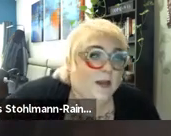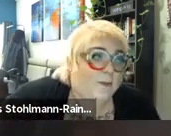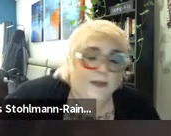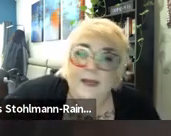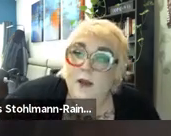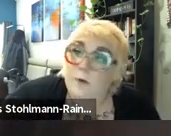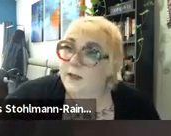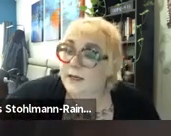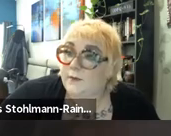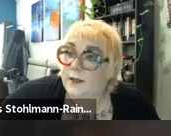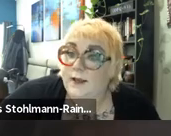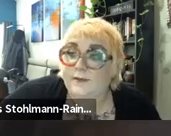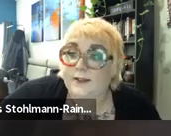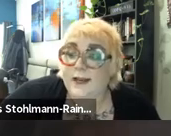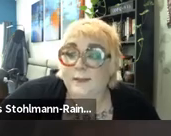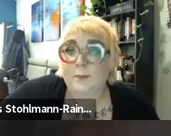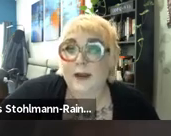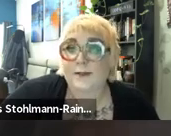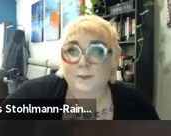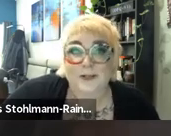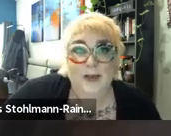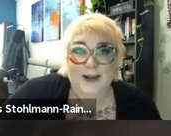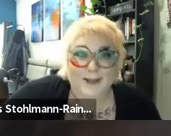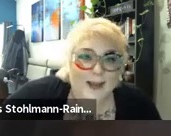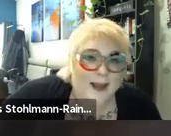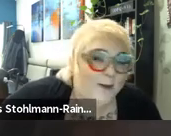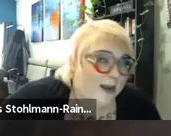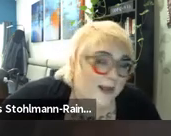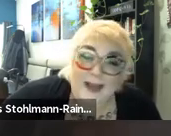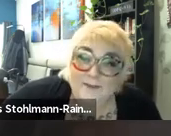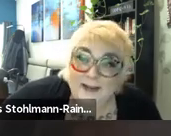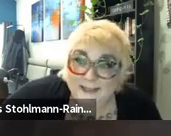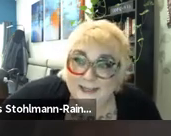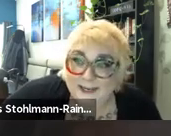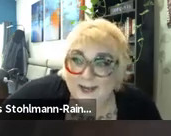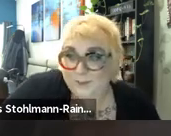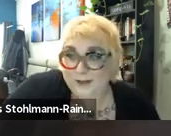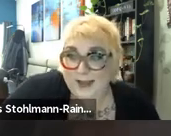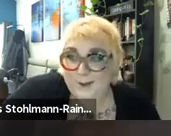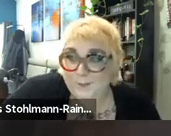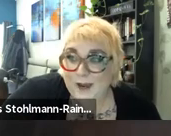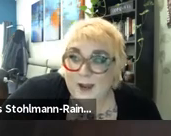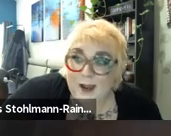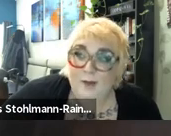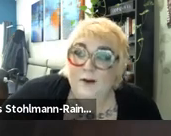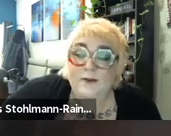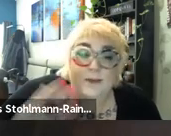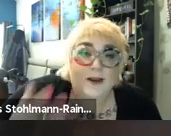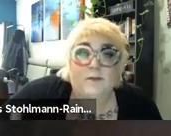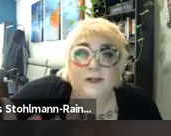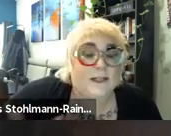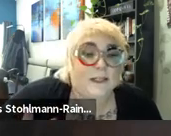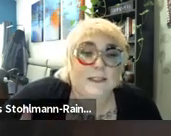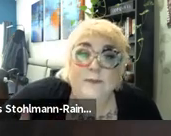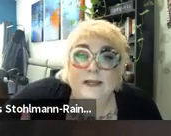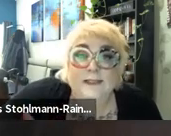have evolved there but they can go really differently if a state is prepared to push back um and has advocacy to help with that um one of the